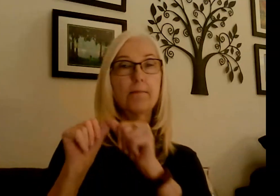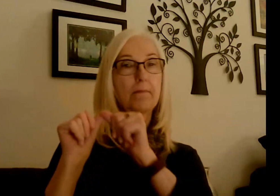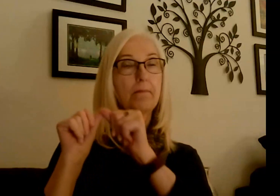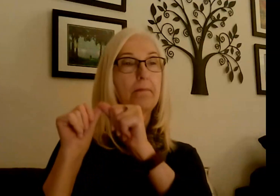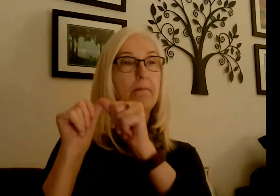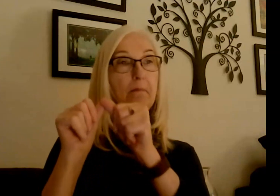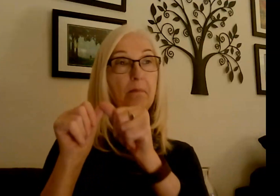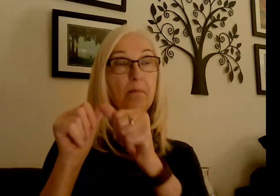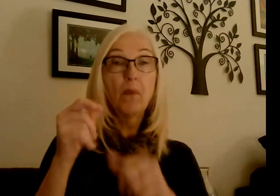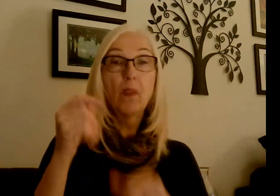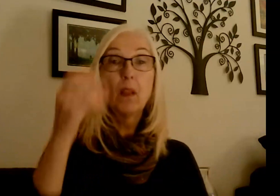And that's the right way to do it.